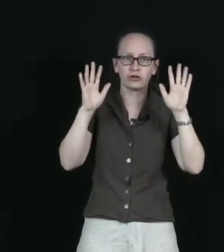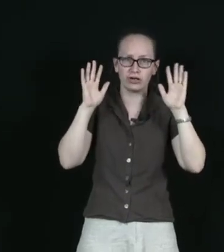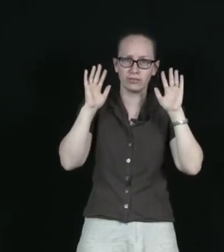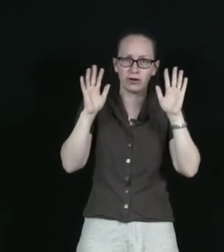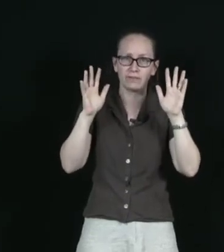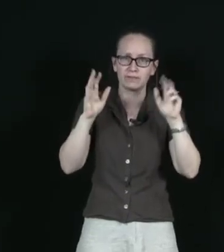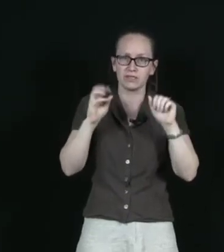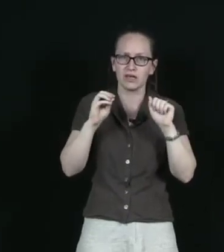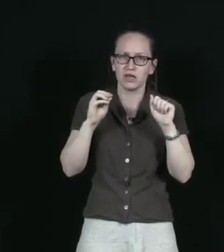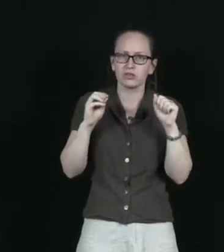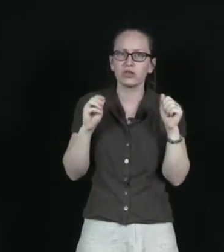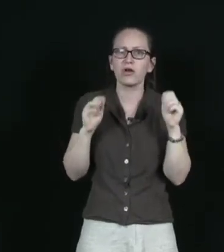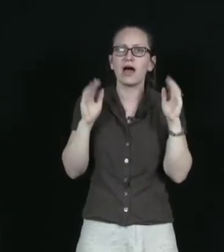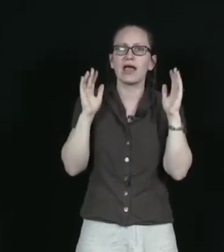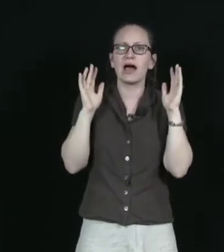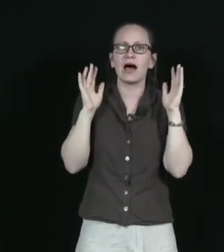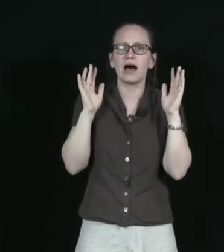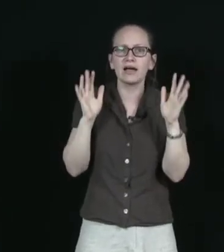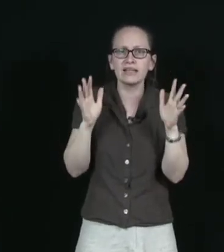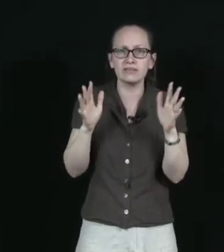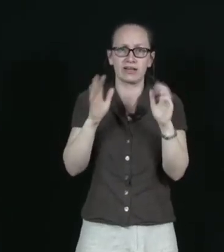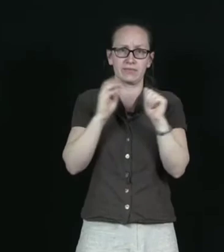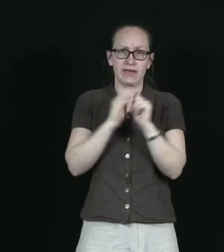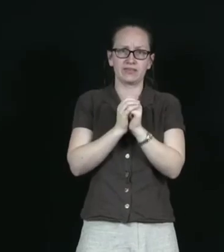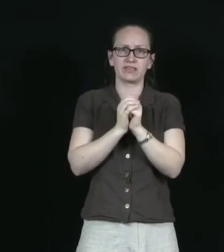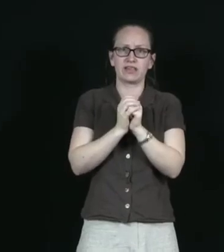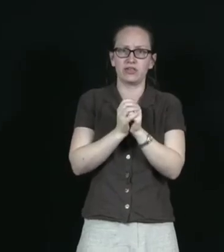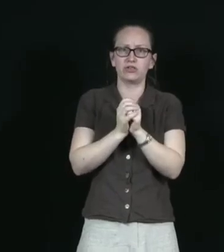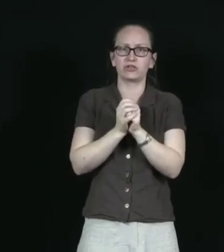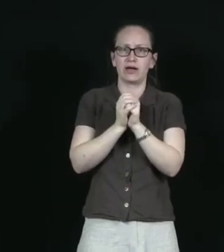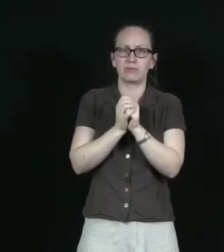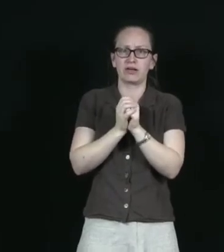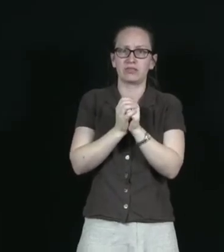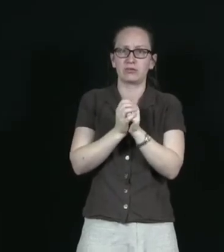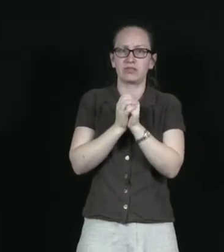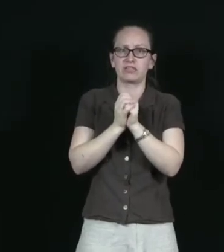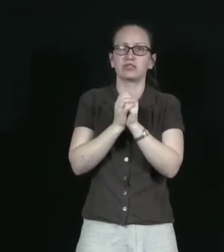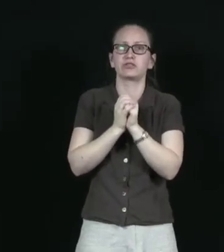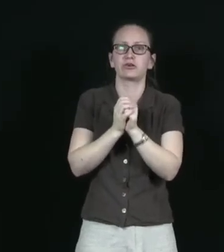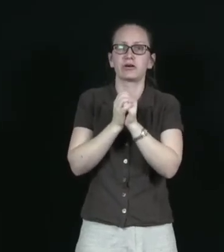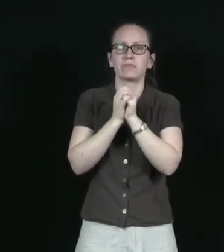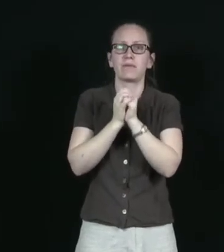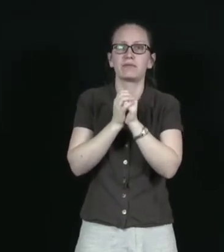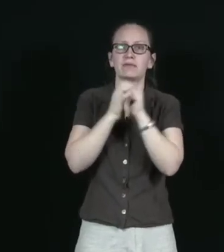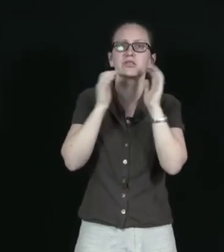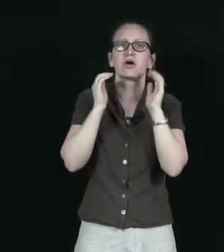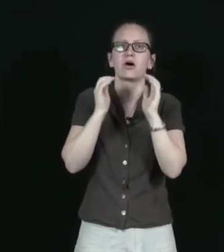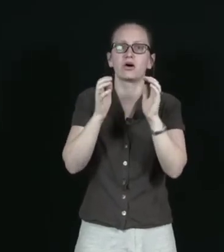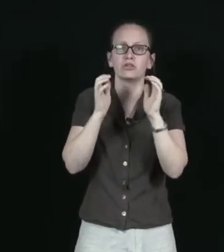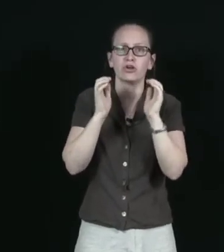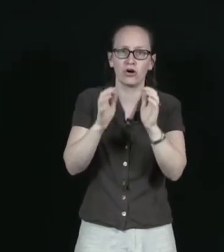tutorial problems. So I highly recommend that you try working through these tutorial problems on your